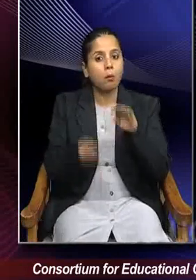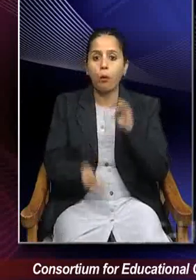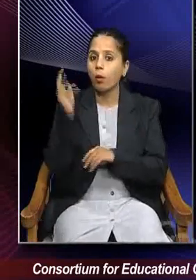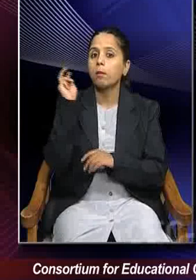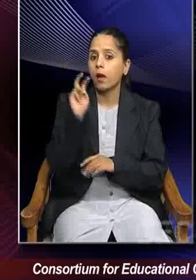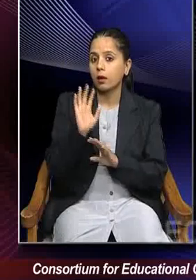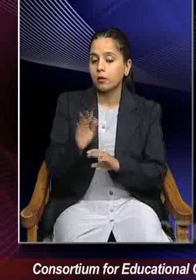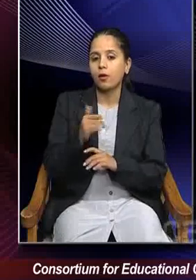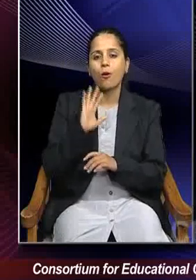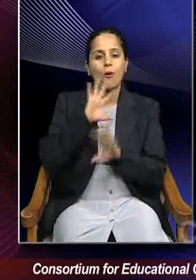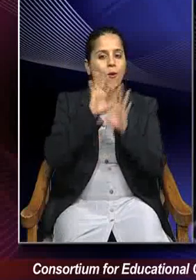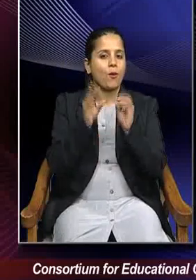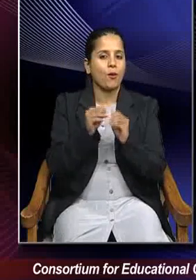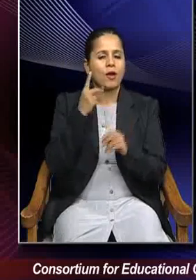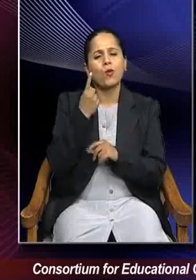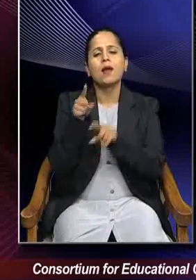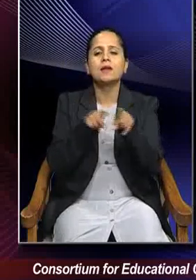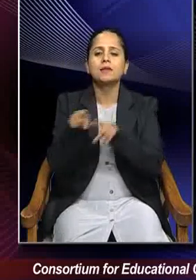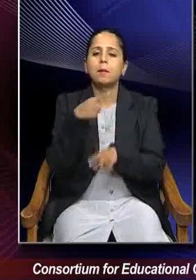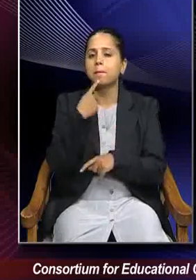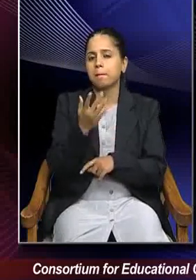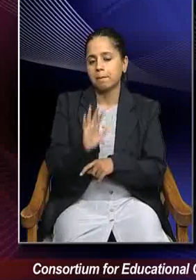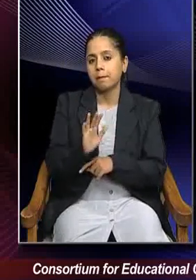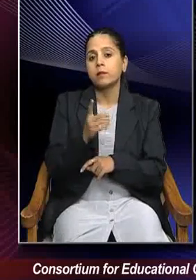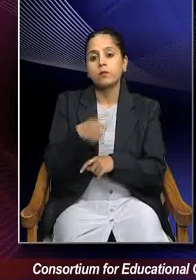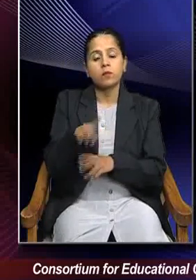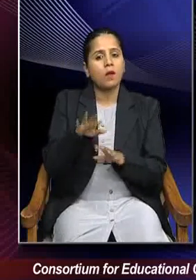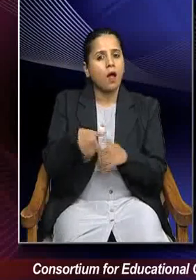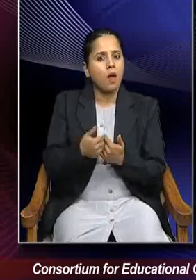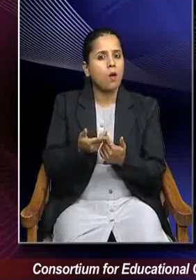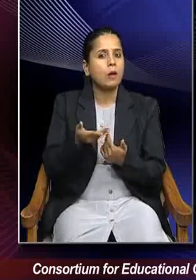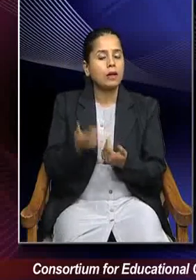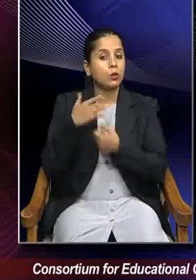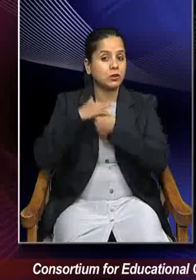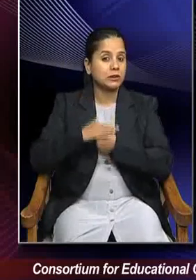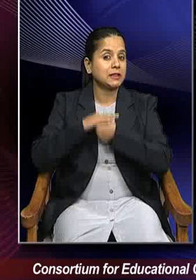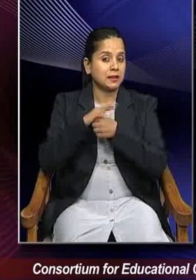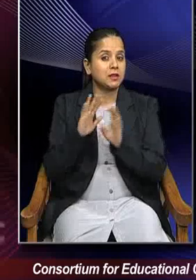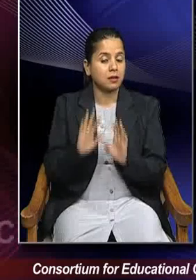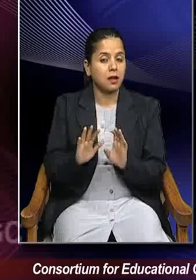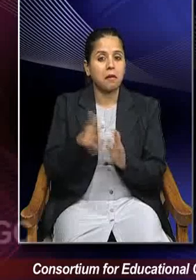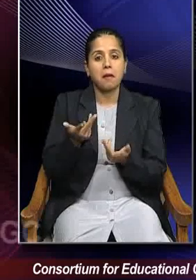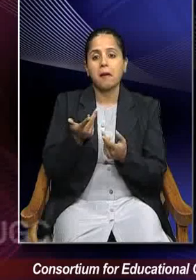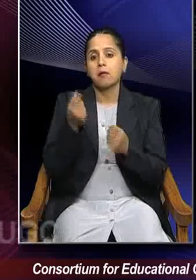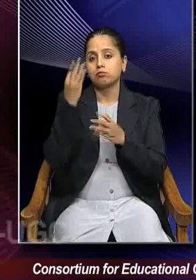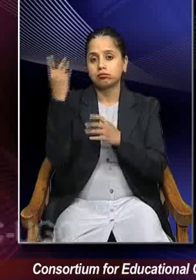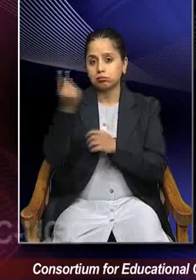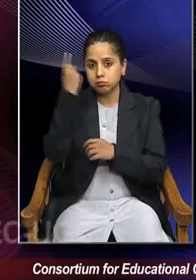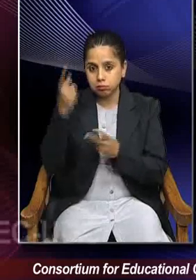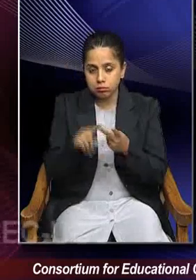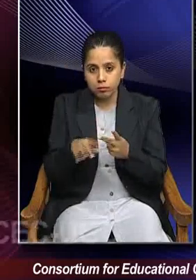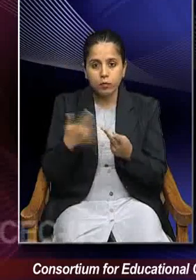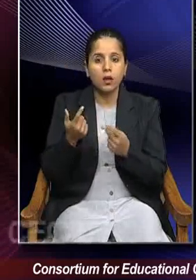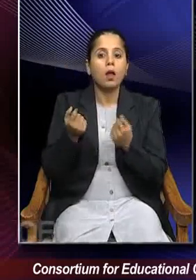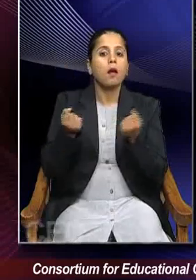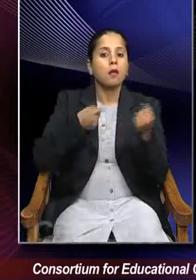So all these things, just one example to tell you that how much stress is there, whether it is power supply, whether it is